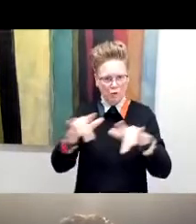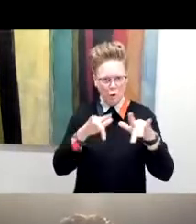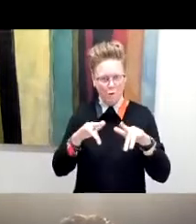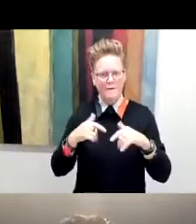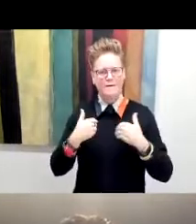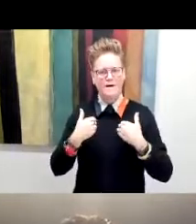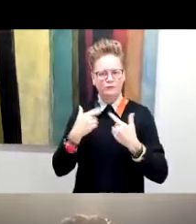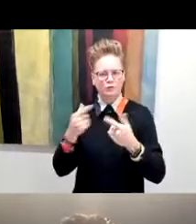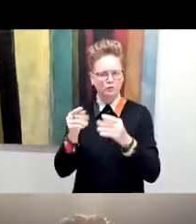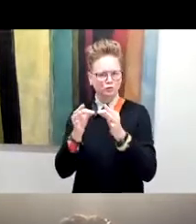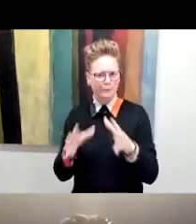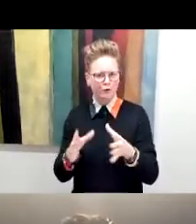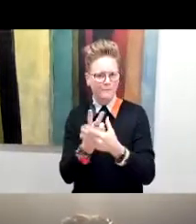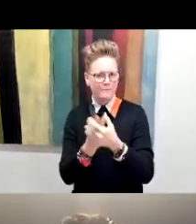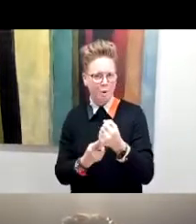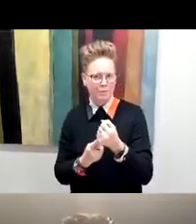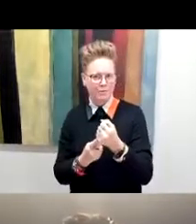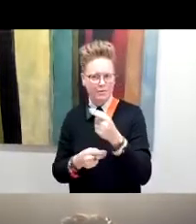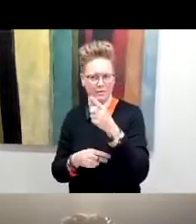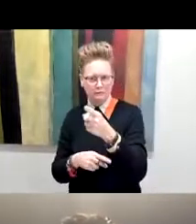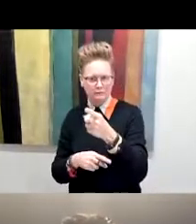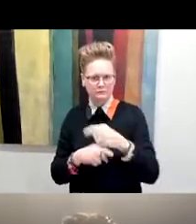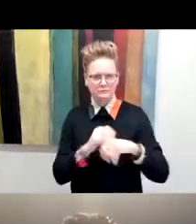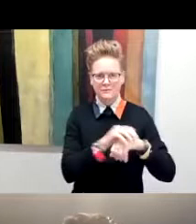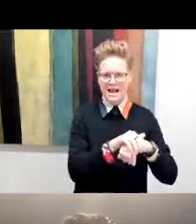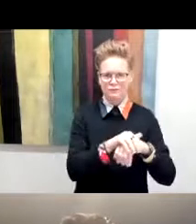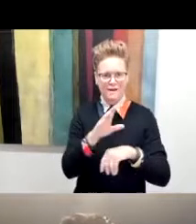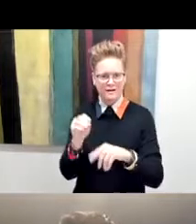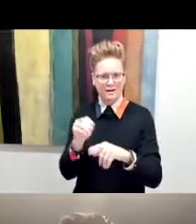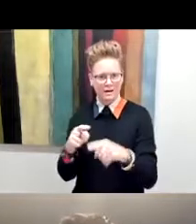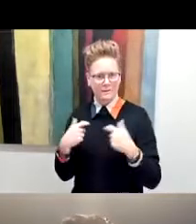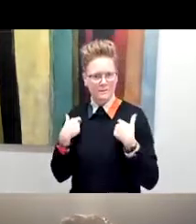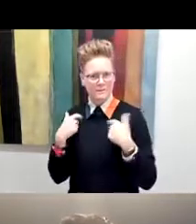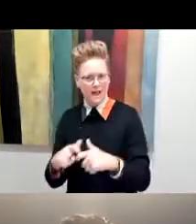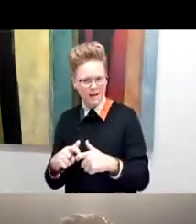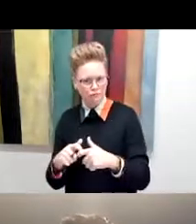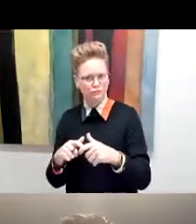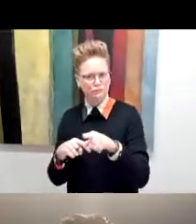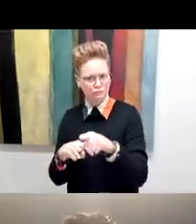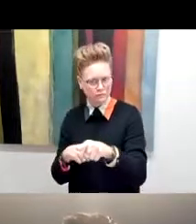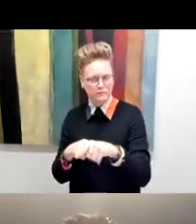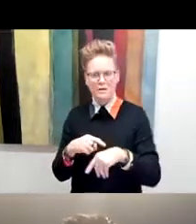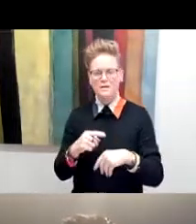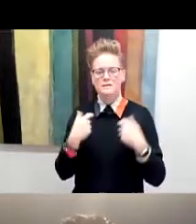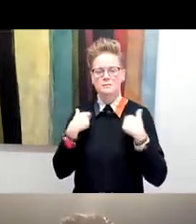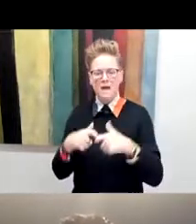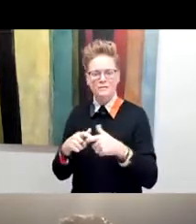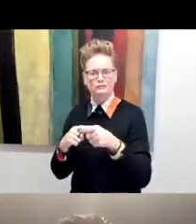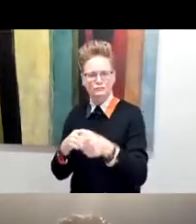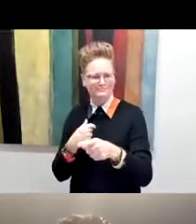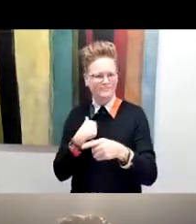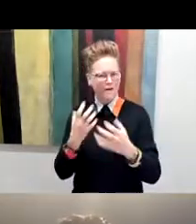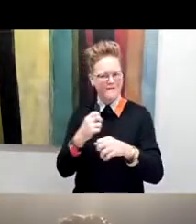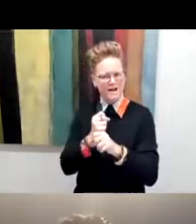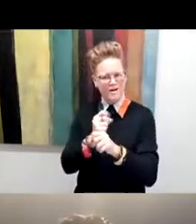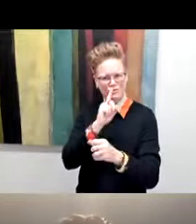But so this is recorded, and we have interpreters for both ASL